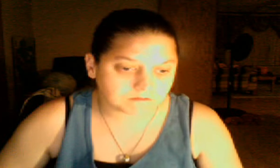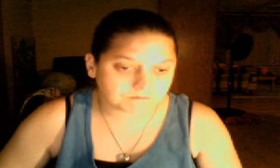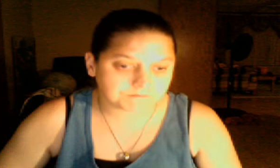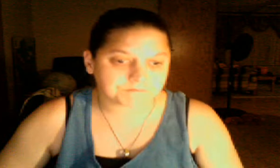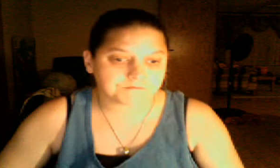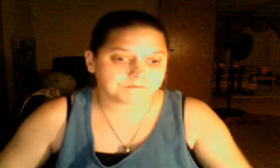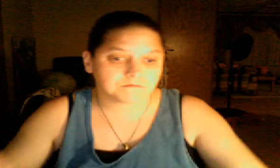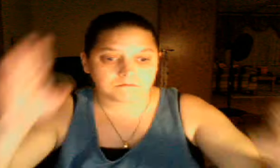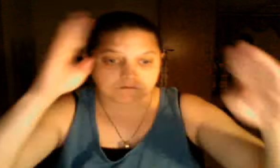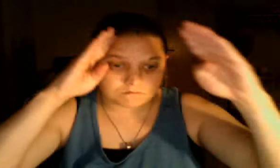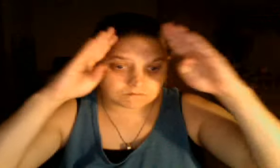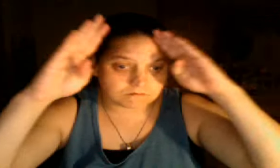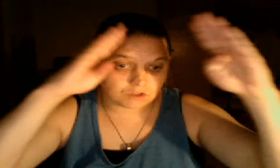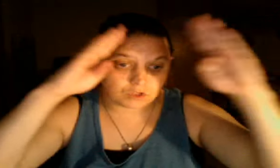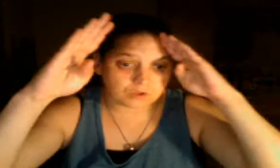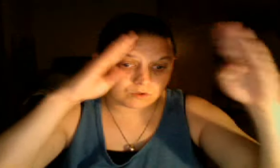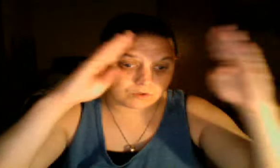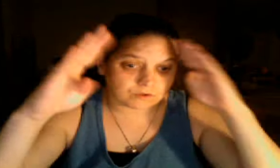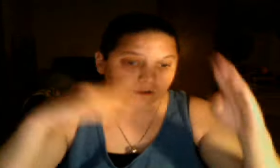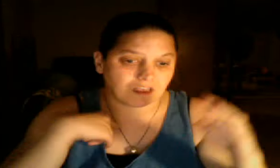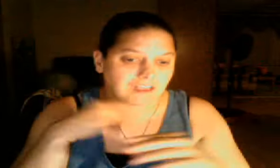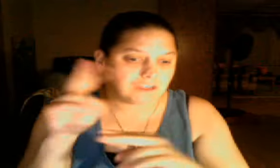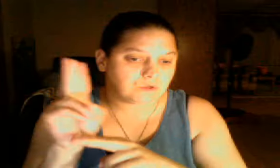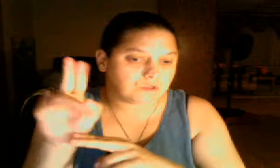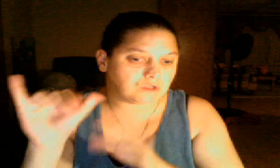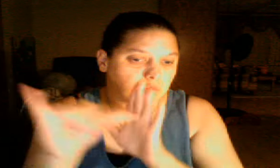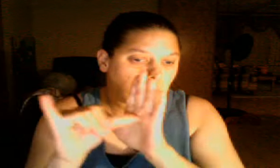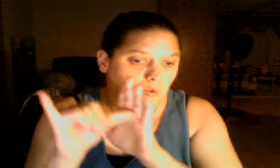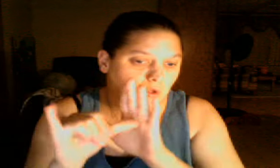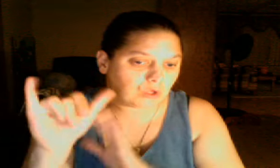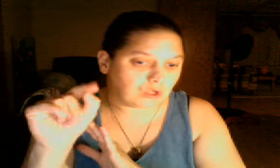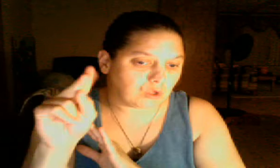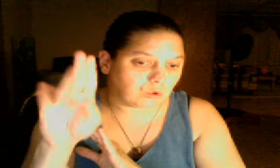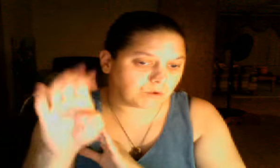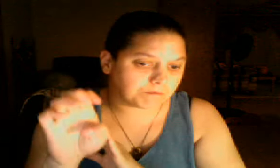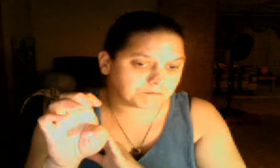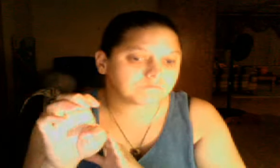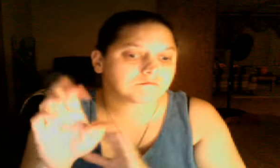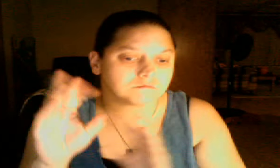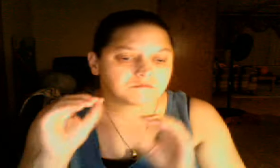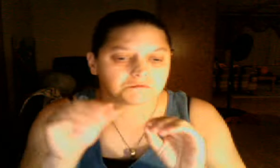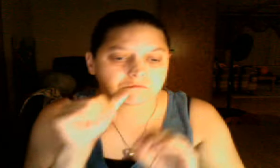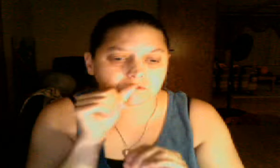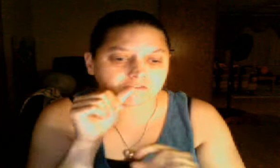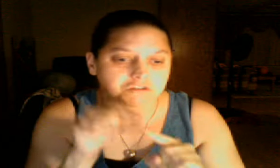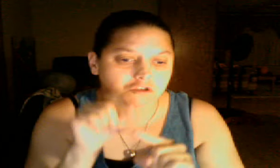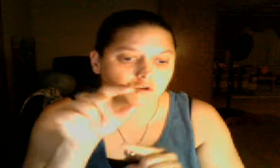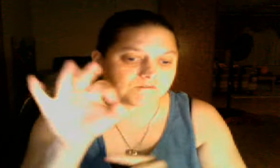only thing that's upside down. If everything was upside down, then the sharks would fall out of the tank. Sharks!